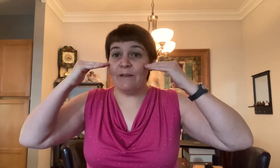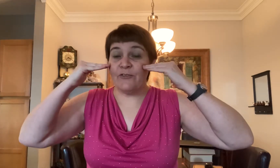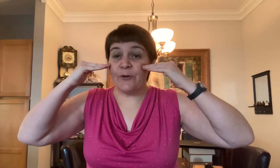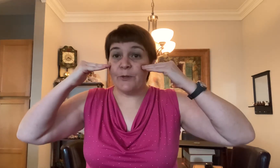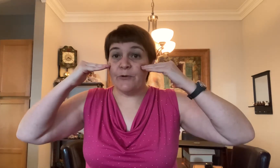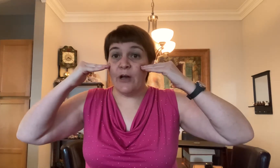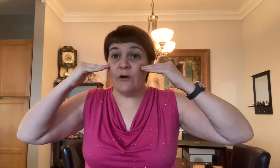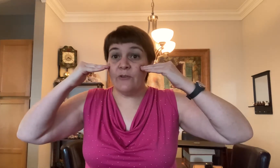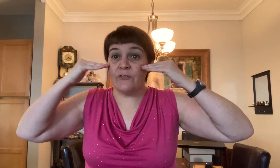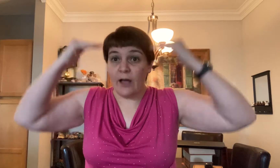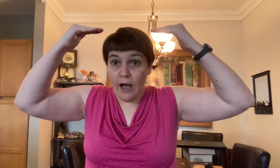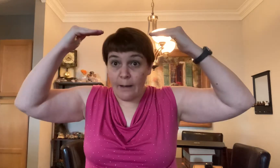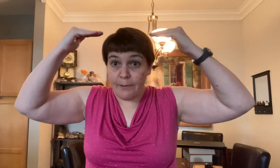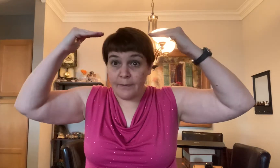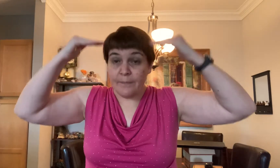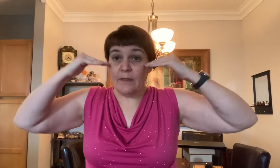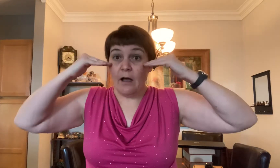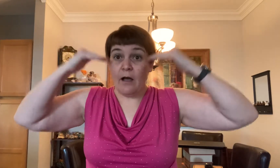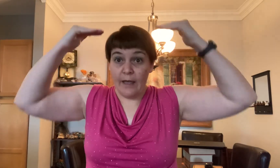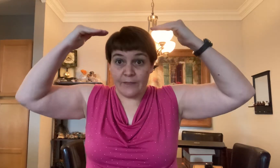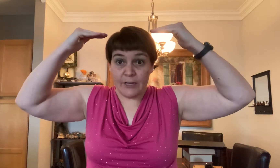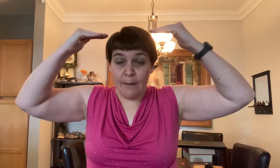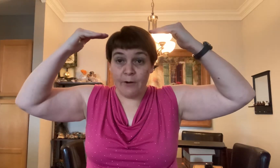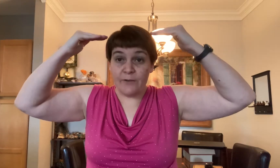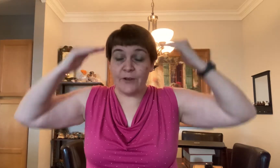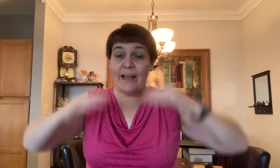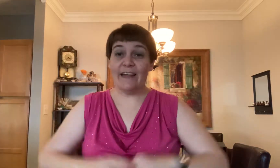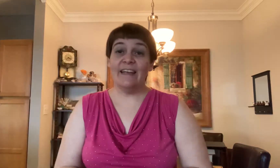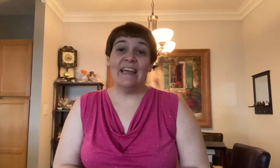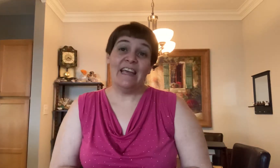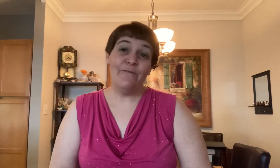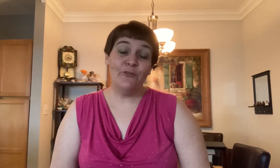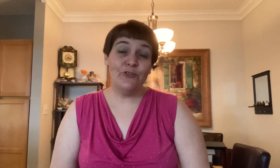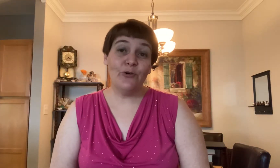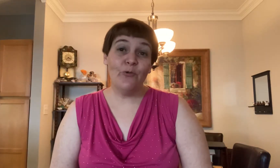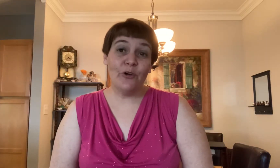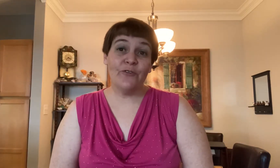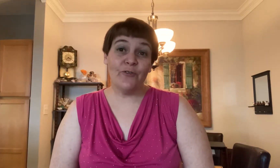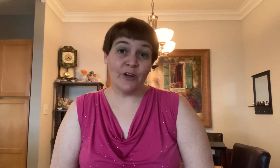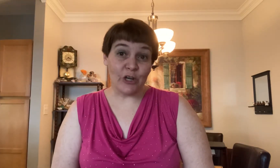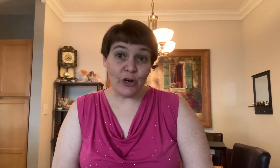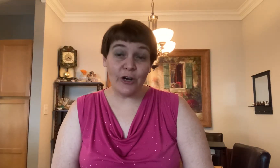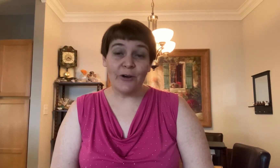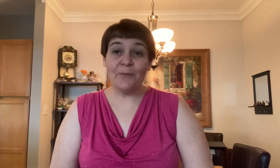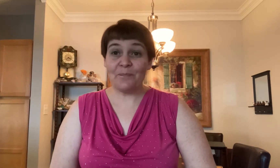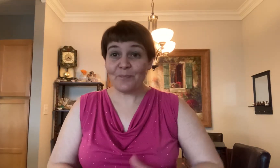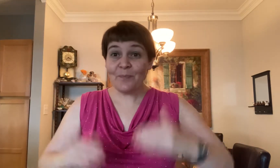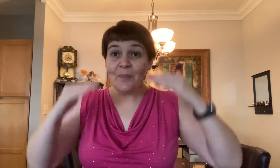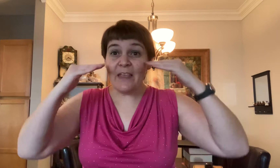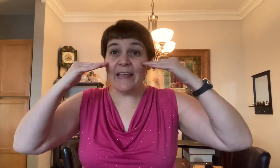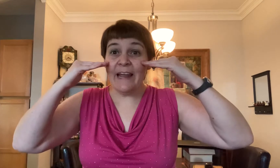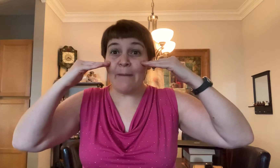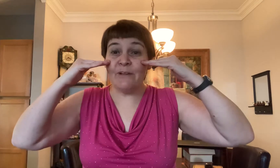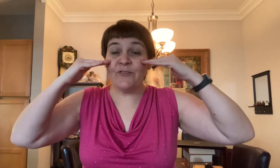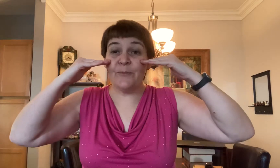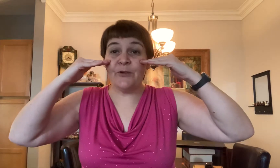from your nose up at the top part of your head. If you do a word for a girl, it happens from your